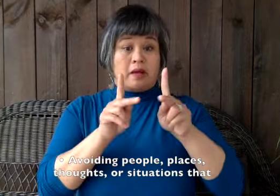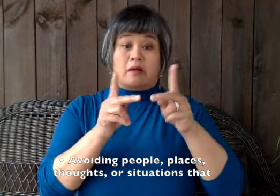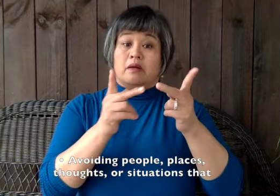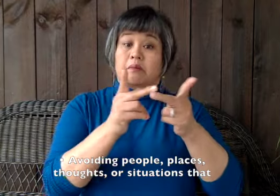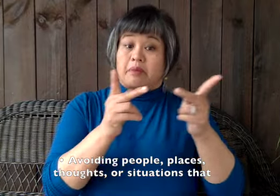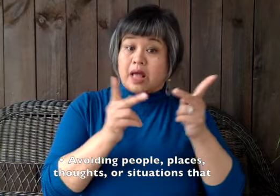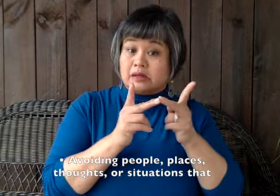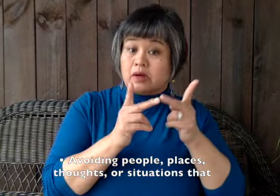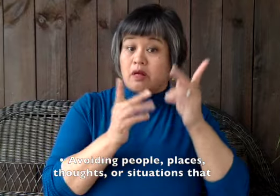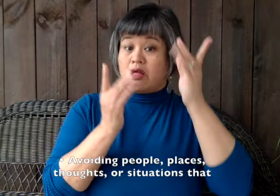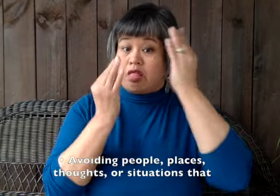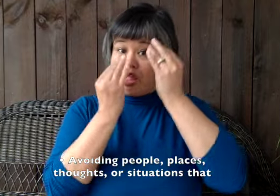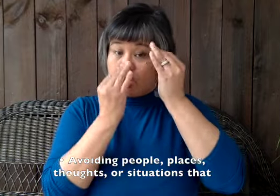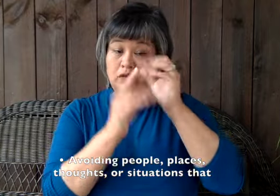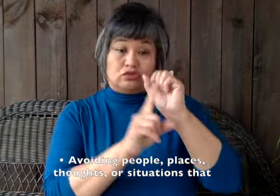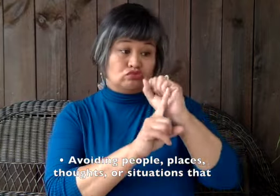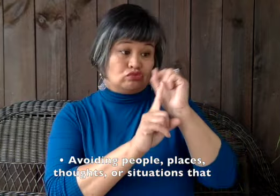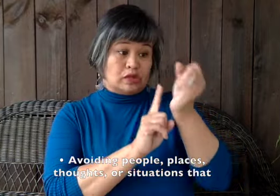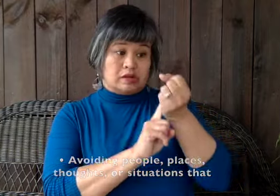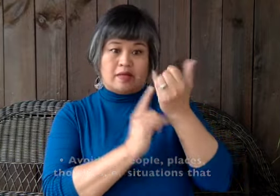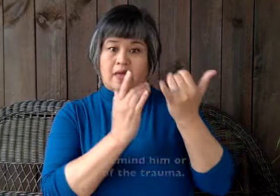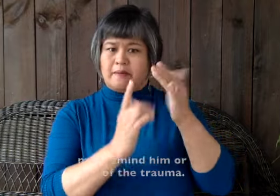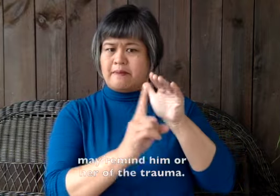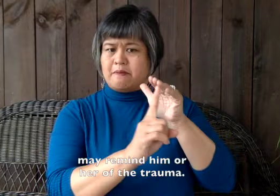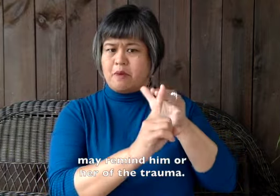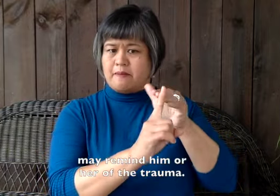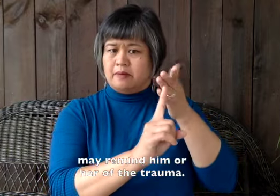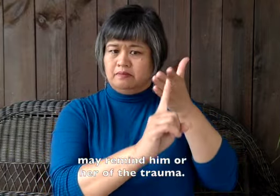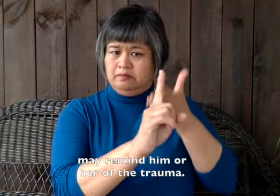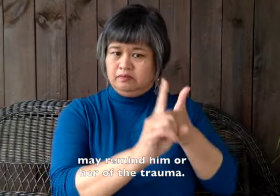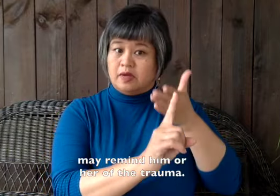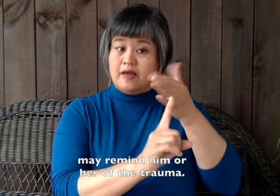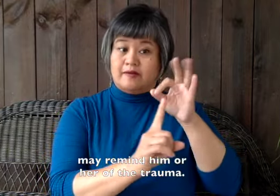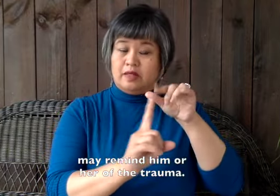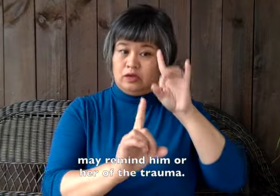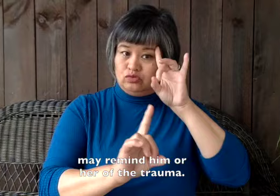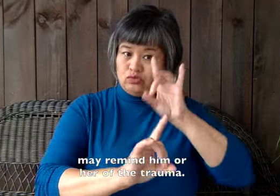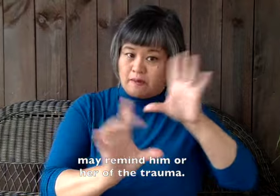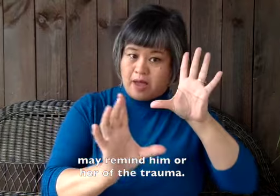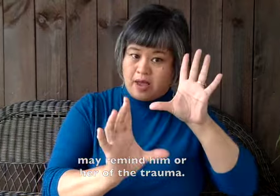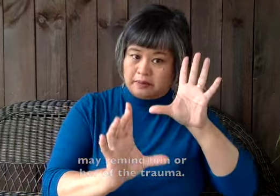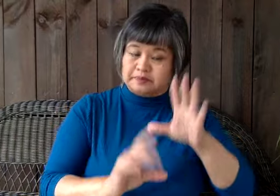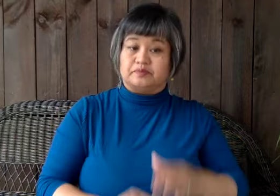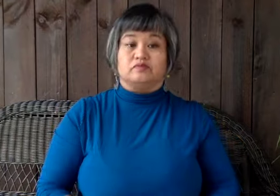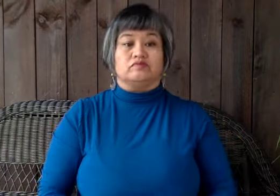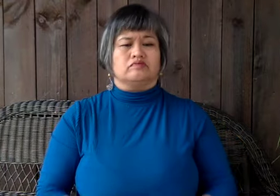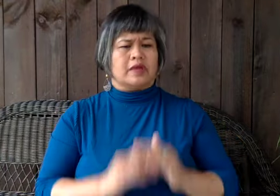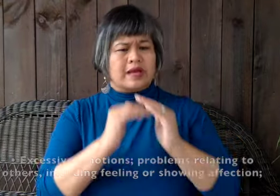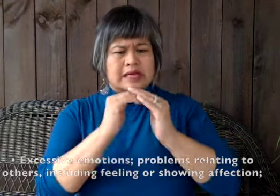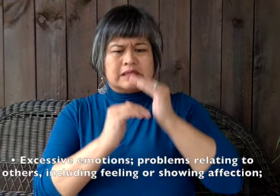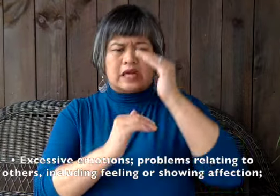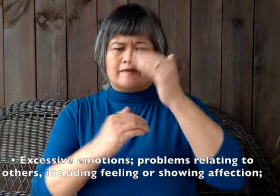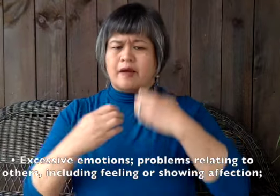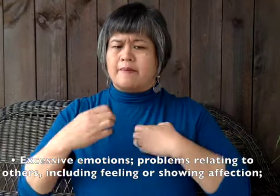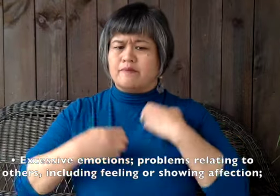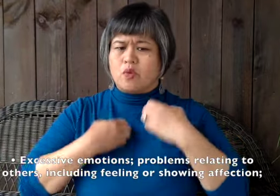avoiding people, places, thoughts, or situations that may remind them of the traumatic